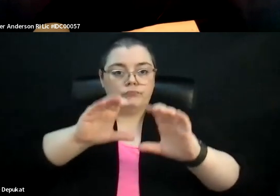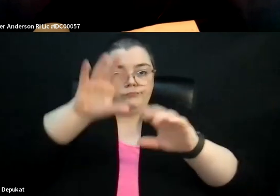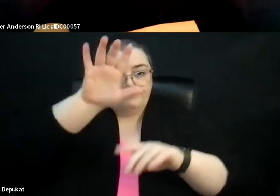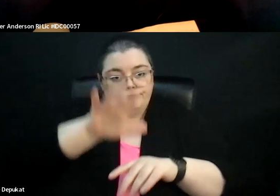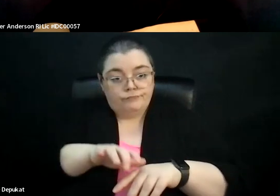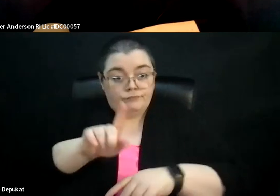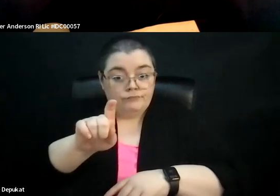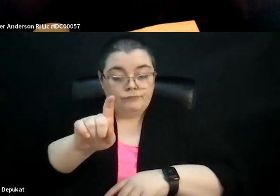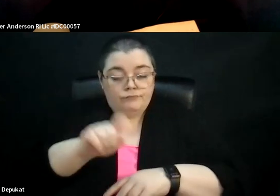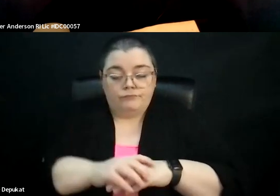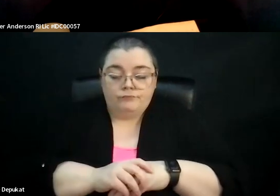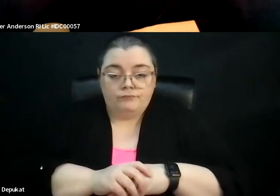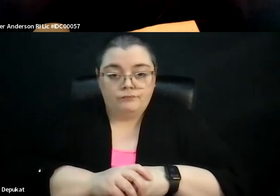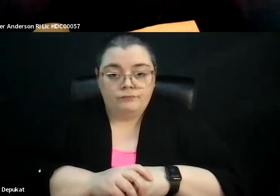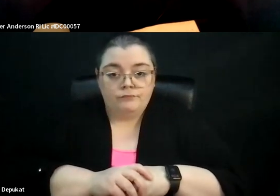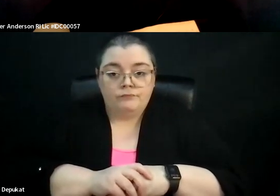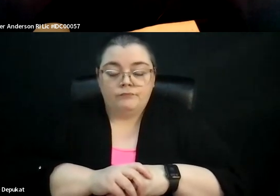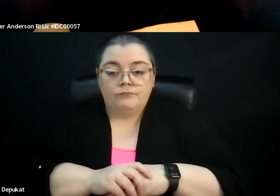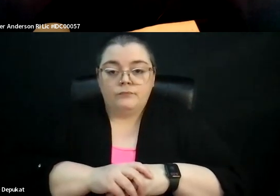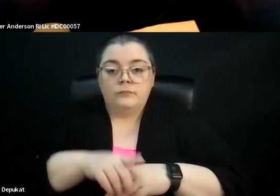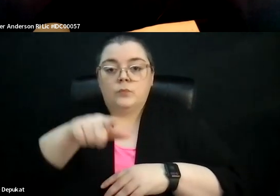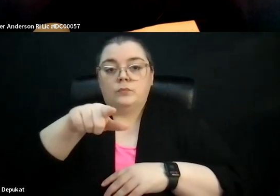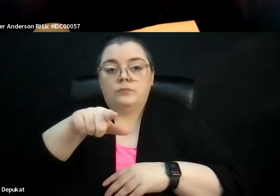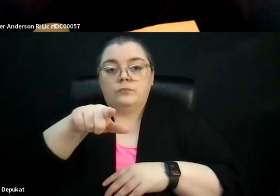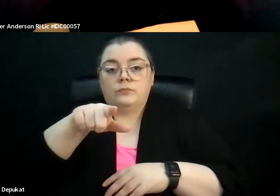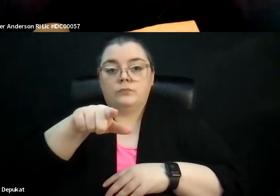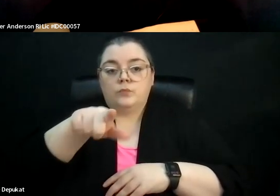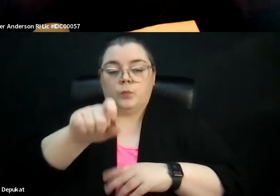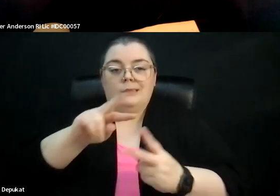where anyone can chat freely and access that tool in this meeting?